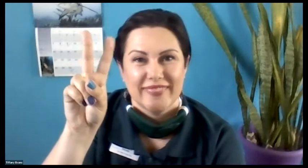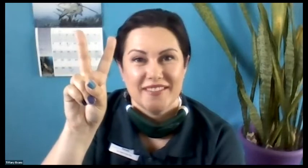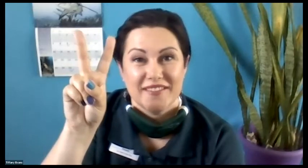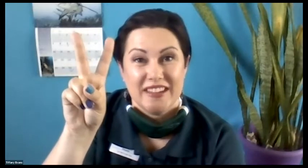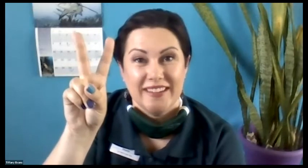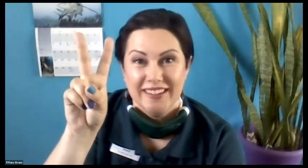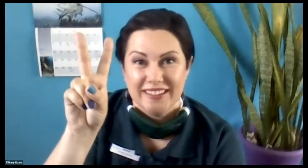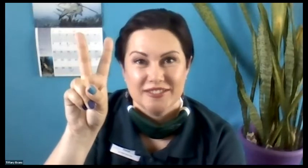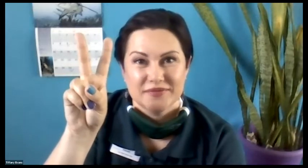V,